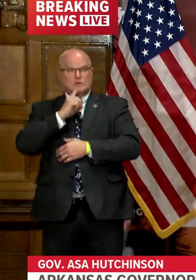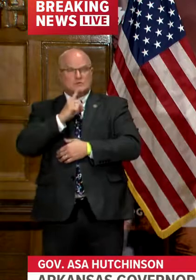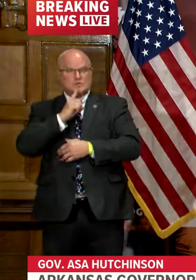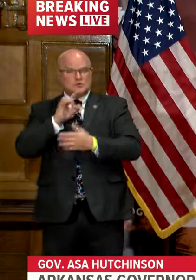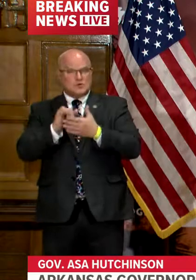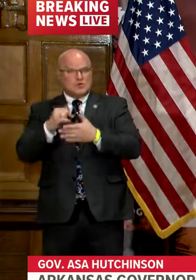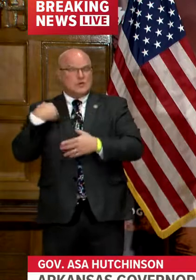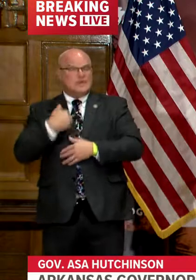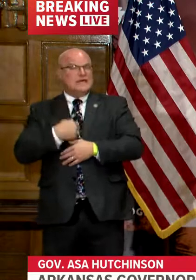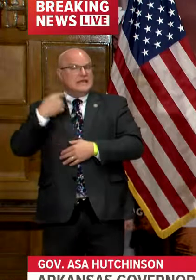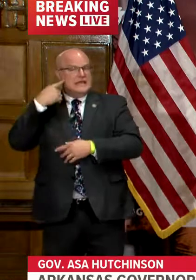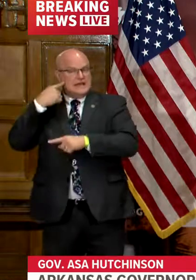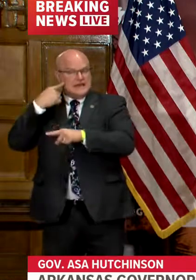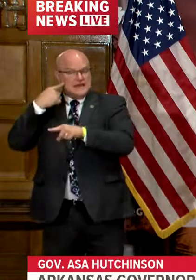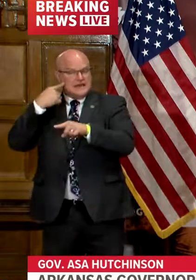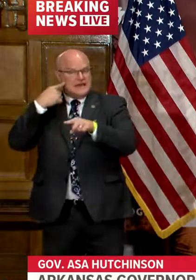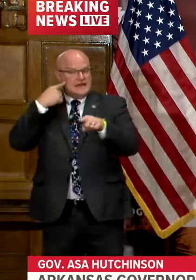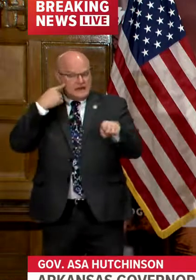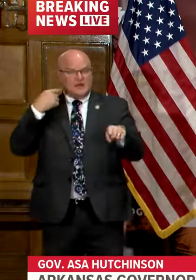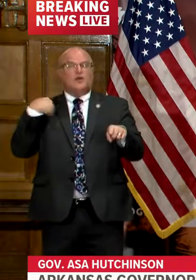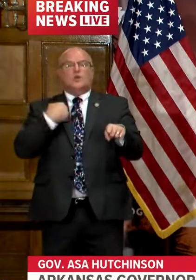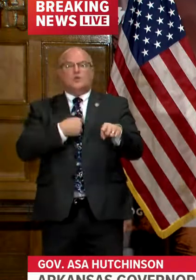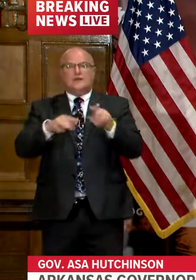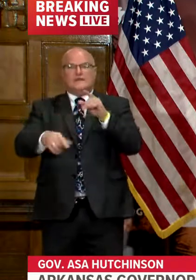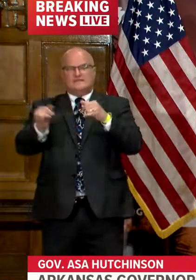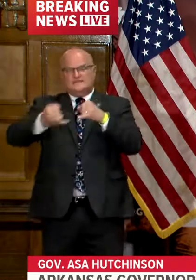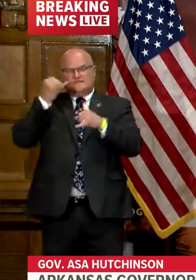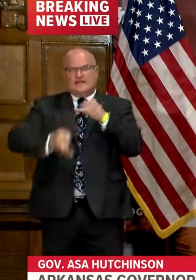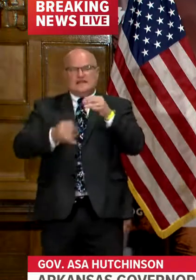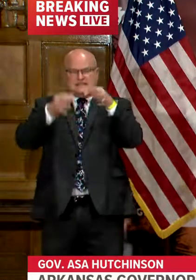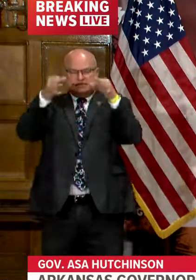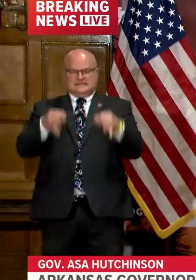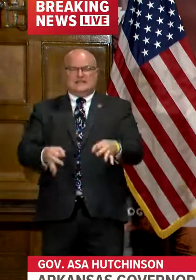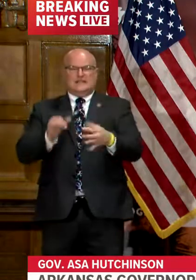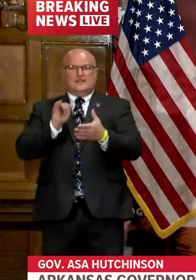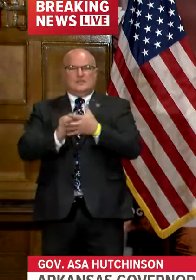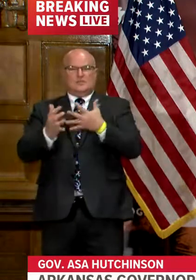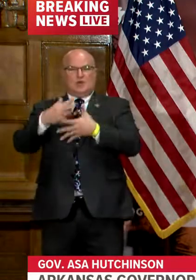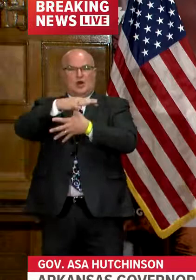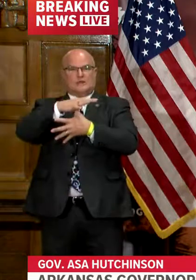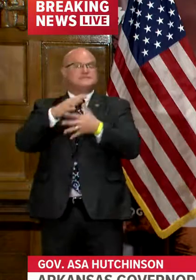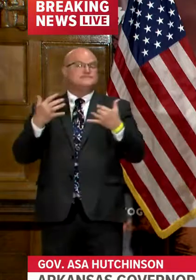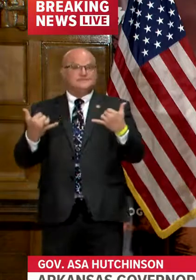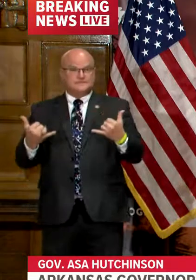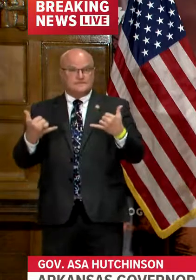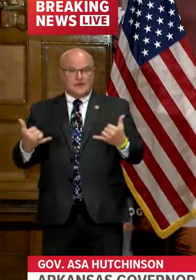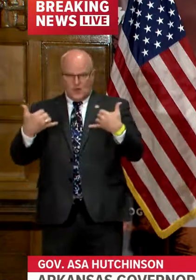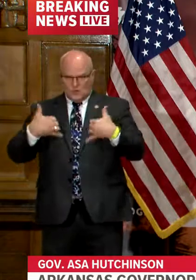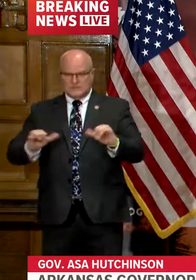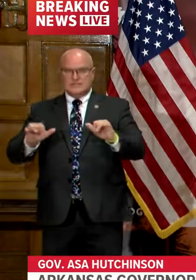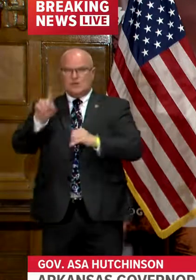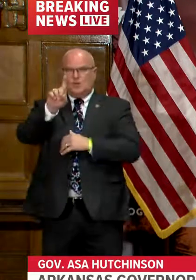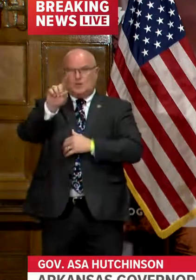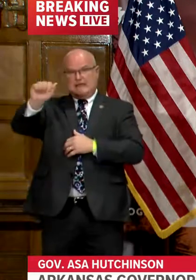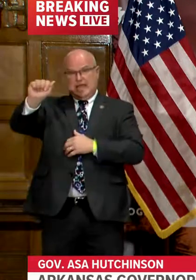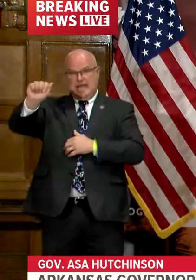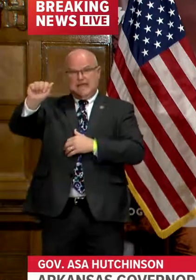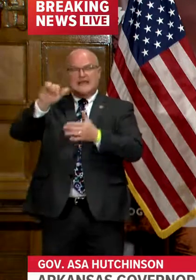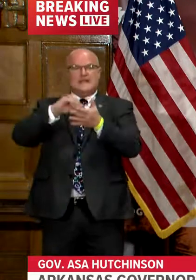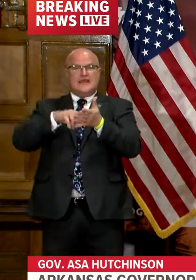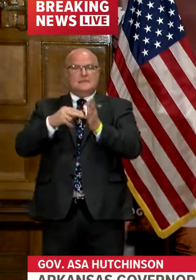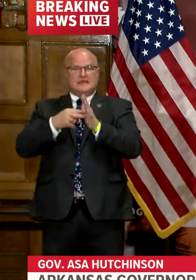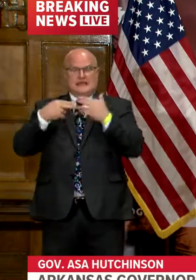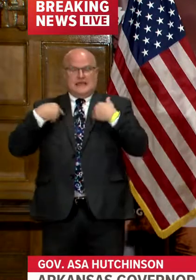sure that we hear from everybody as we finalize those priorities. But for now, we're still in 1A, which would